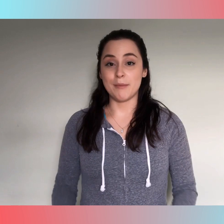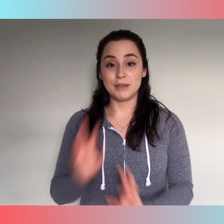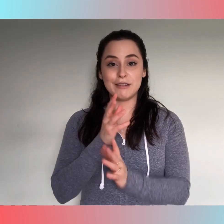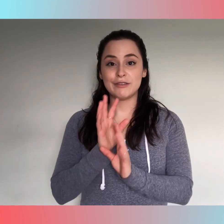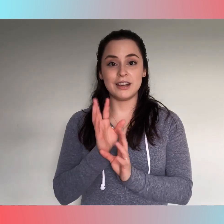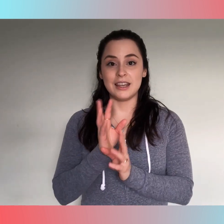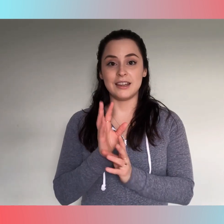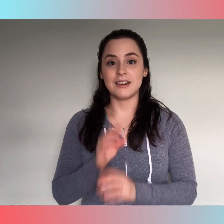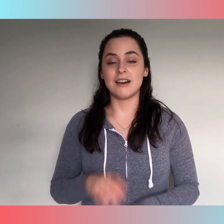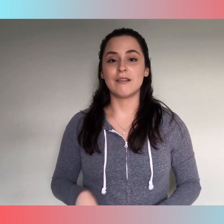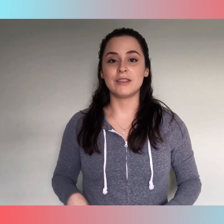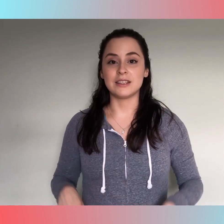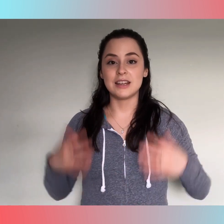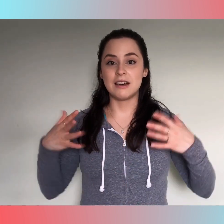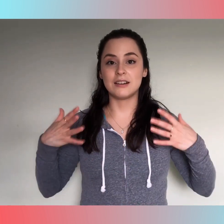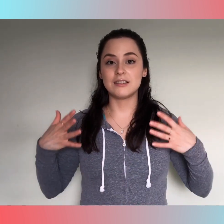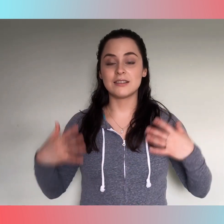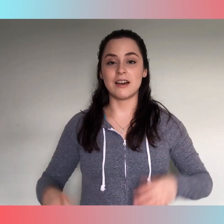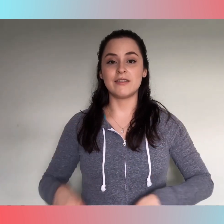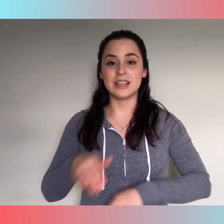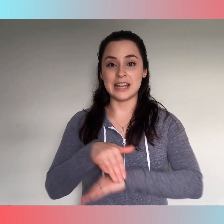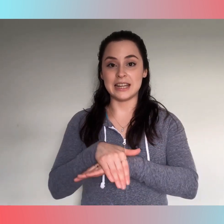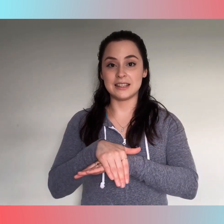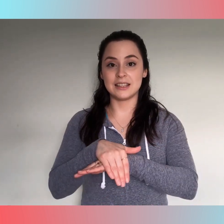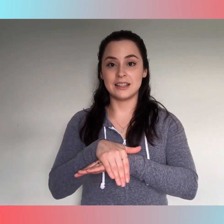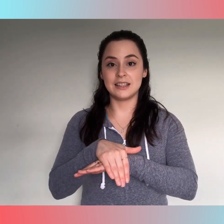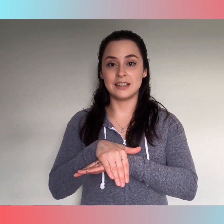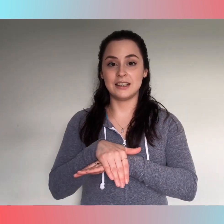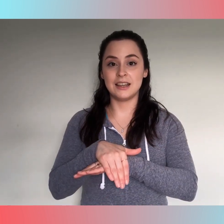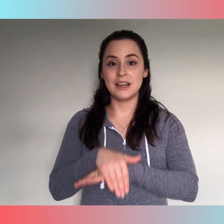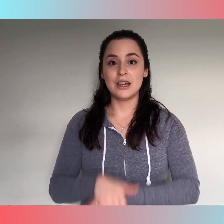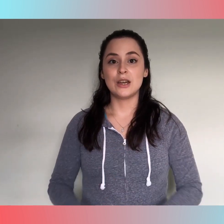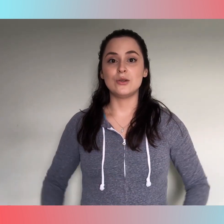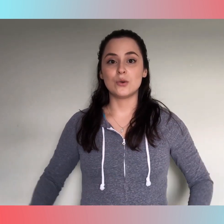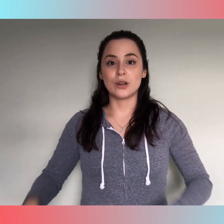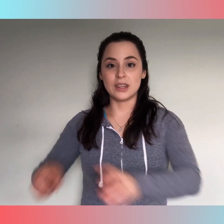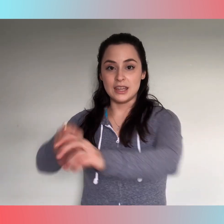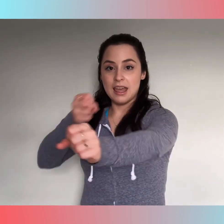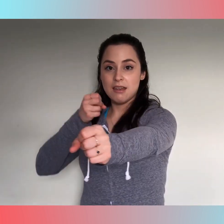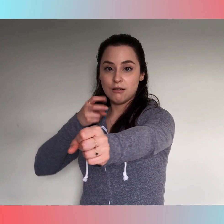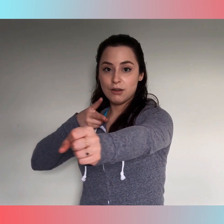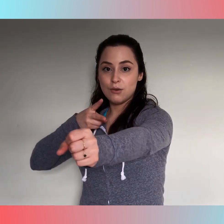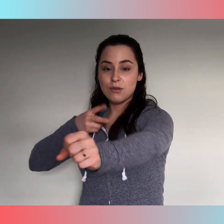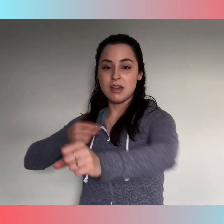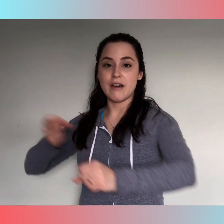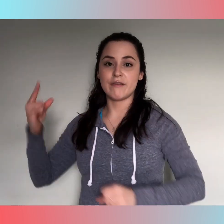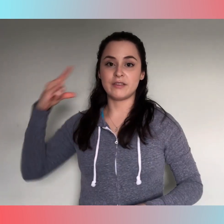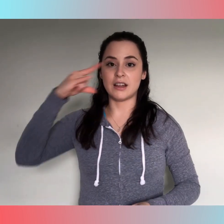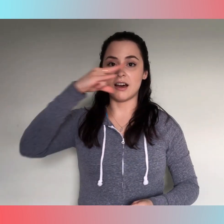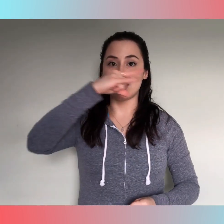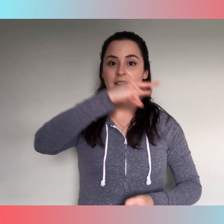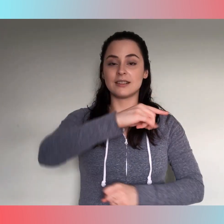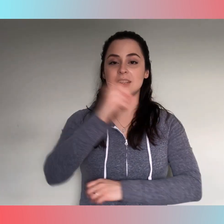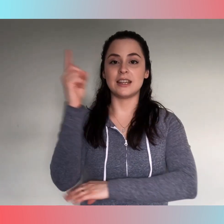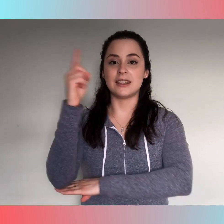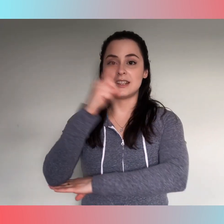be afraid of the terrors of the night, nor the arrow that lies in the